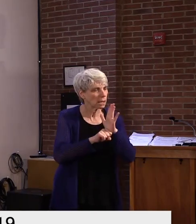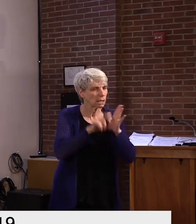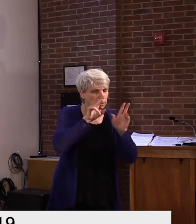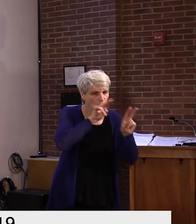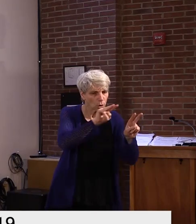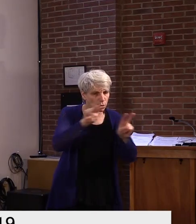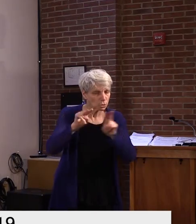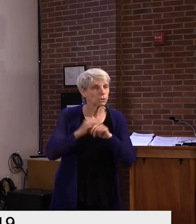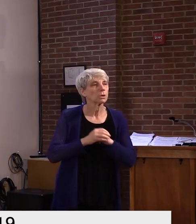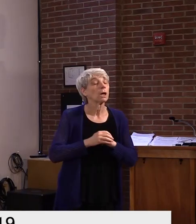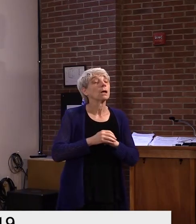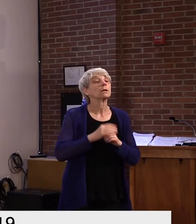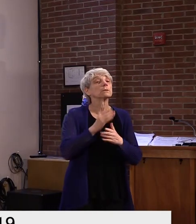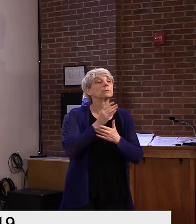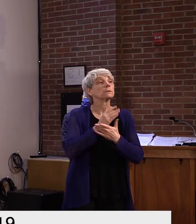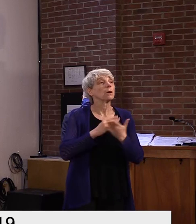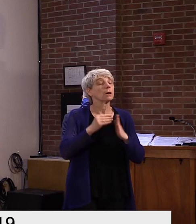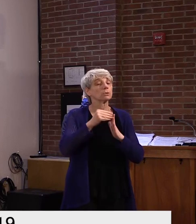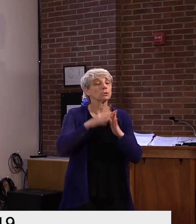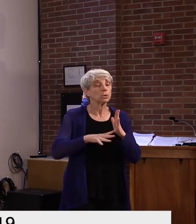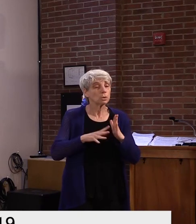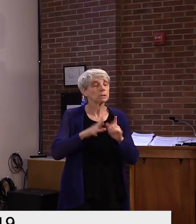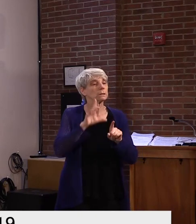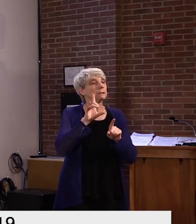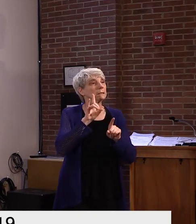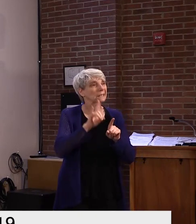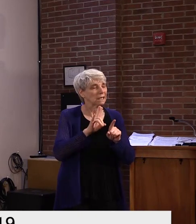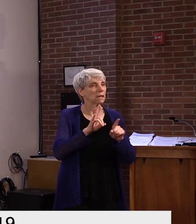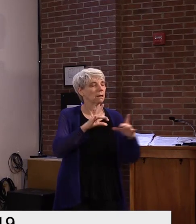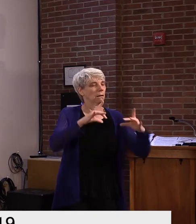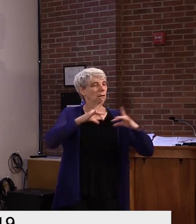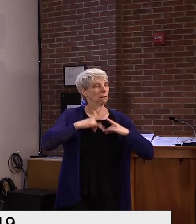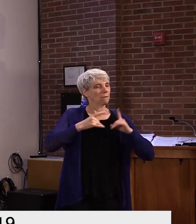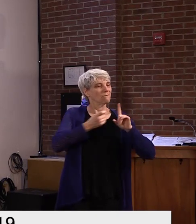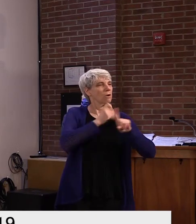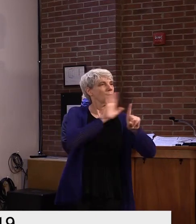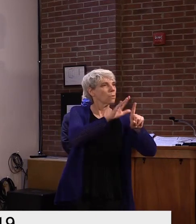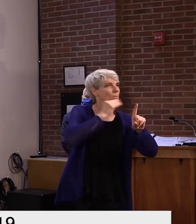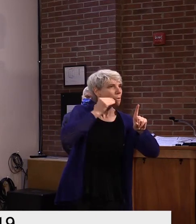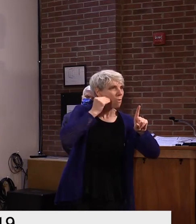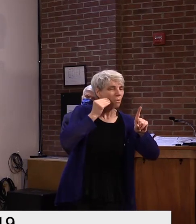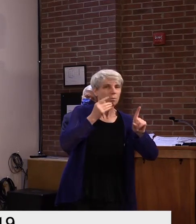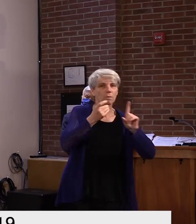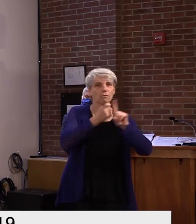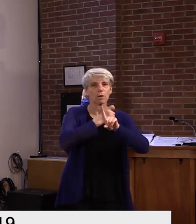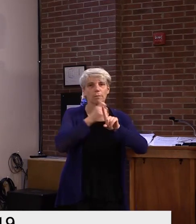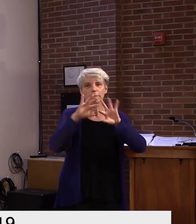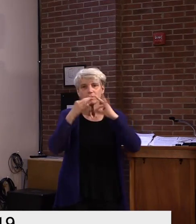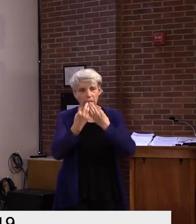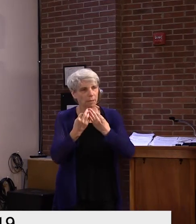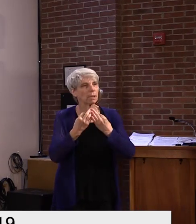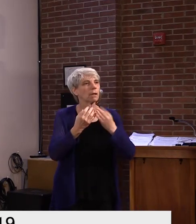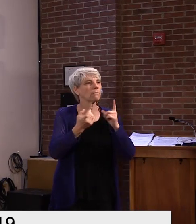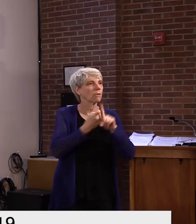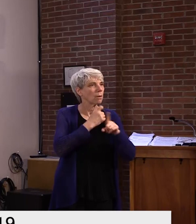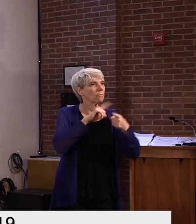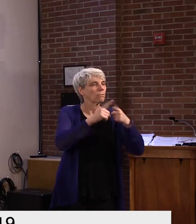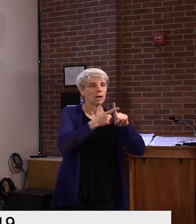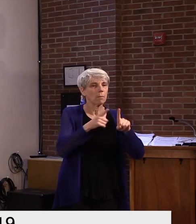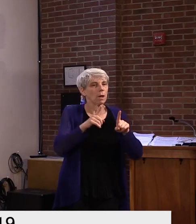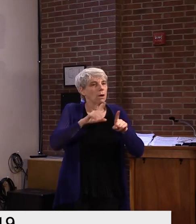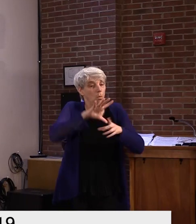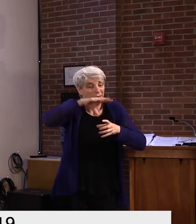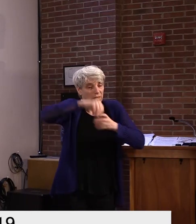occurred among the students, there's no ongoing transmission on any campus at this time. At